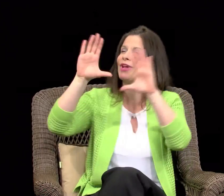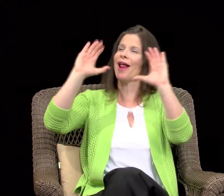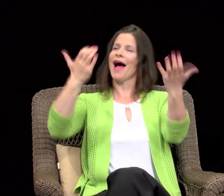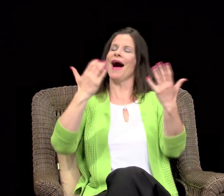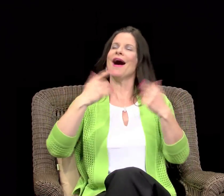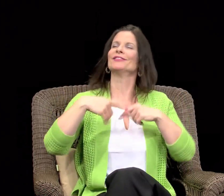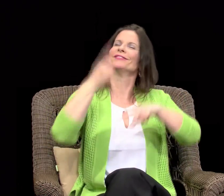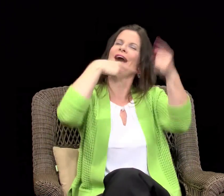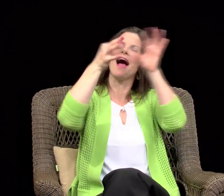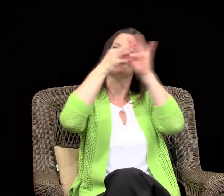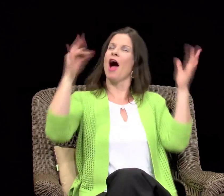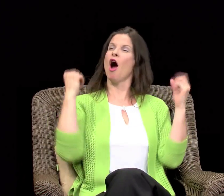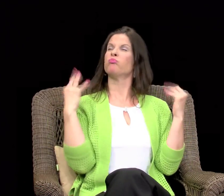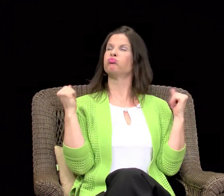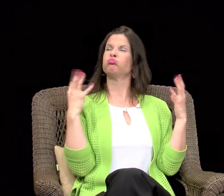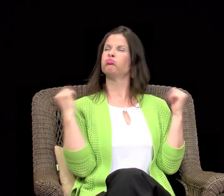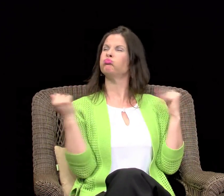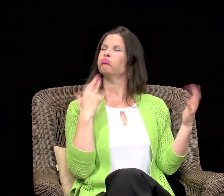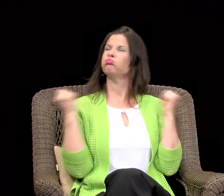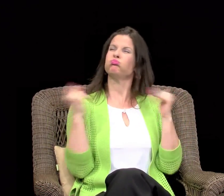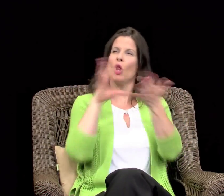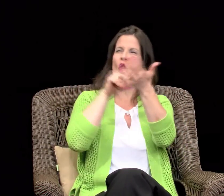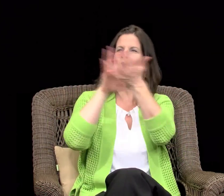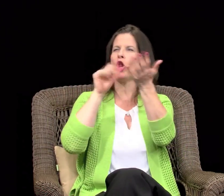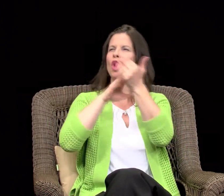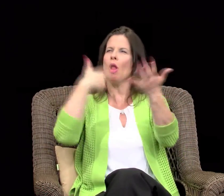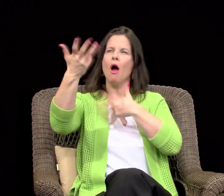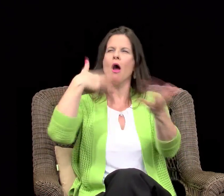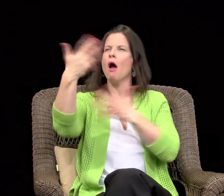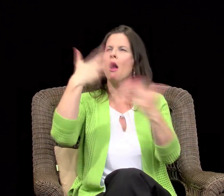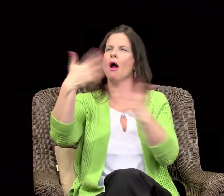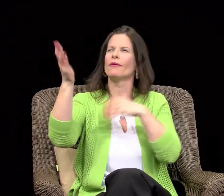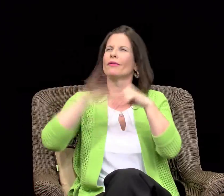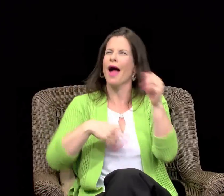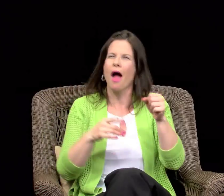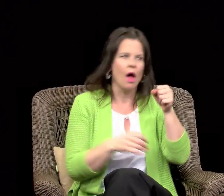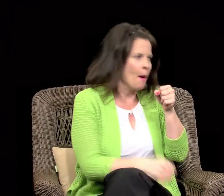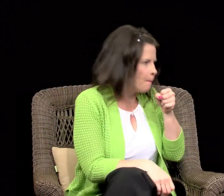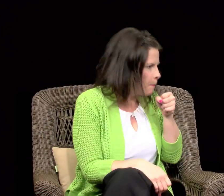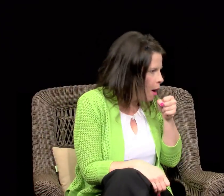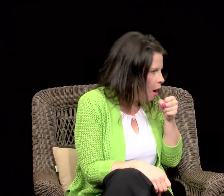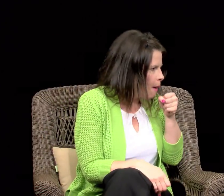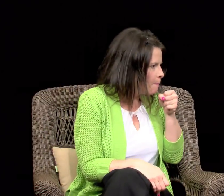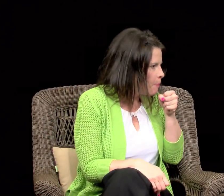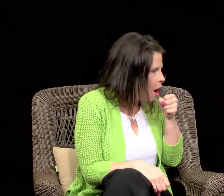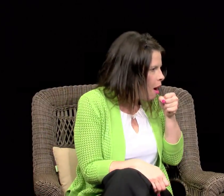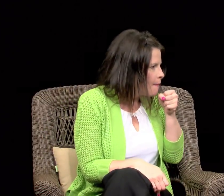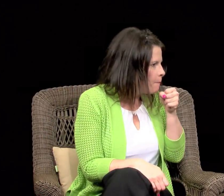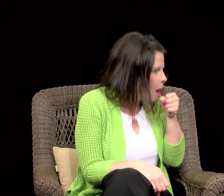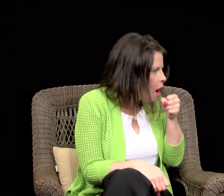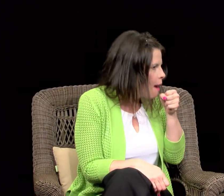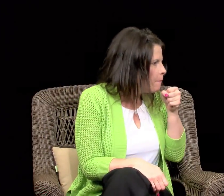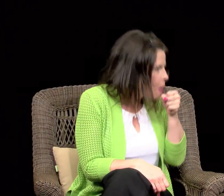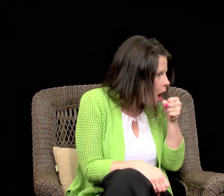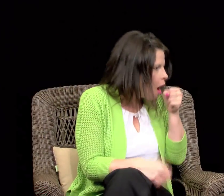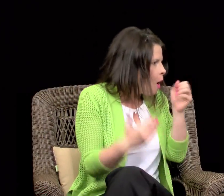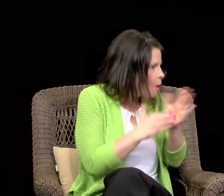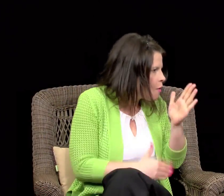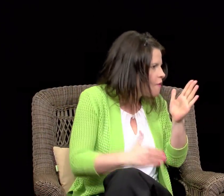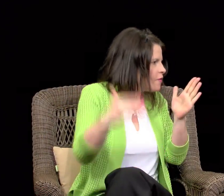sound. And could you imagine doing this over and over and over again, and that's it? And then imagine a class where sign language is used fluently,